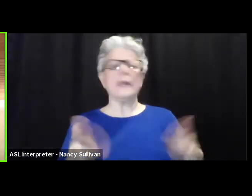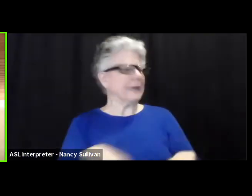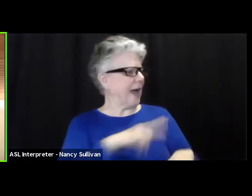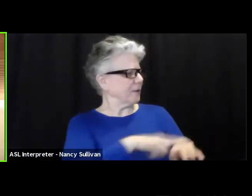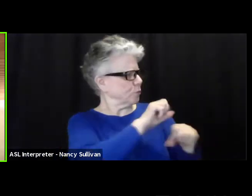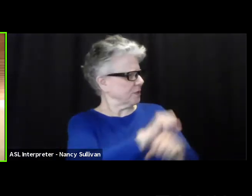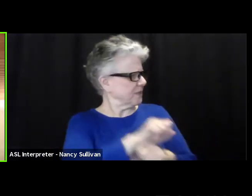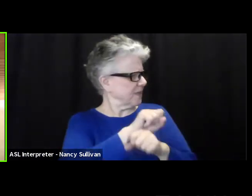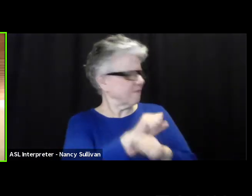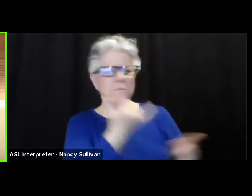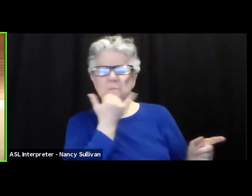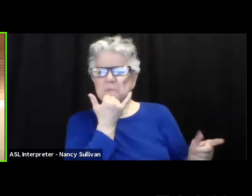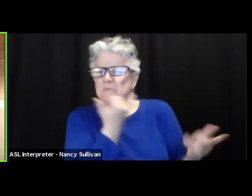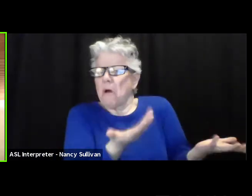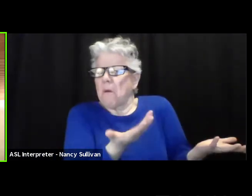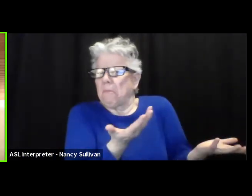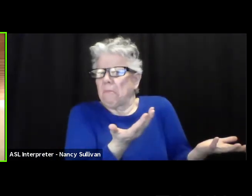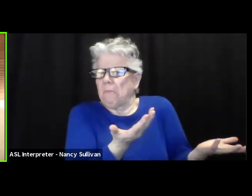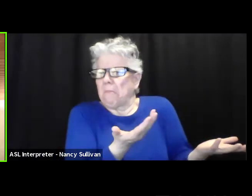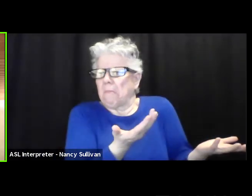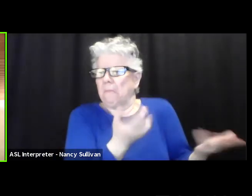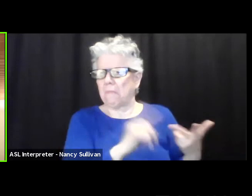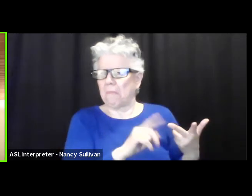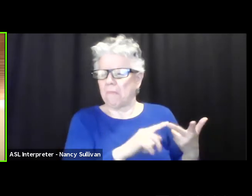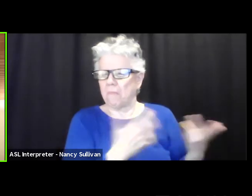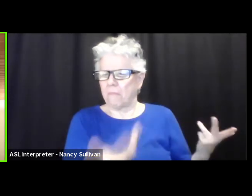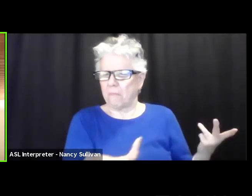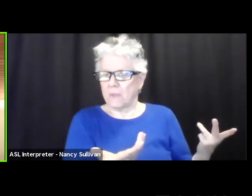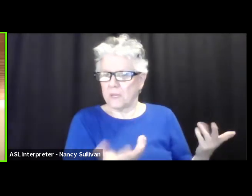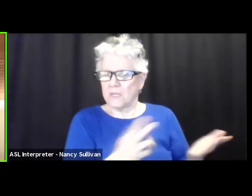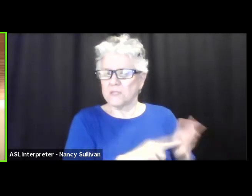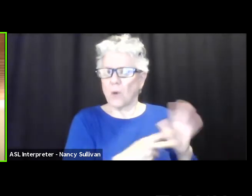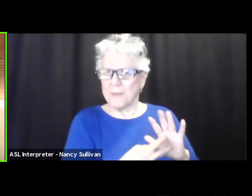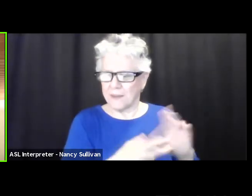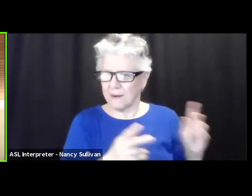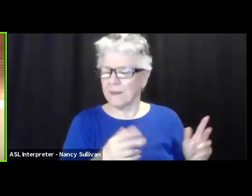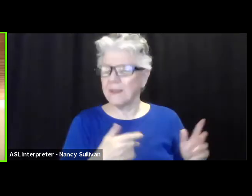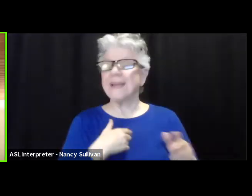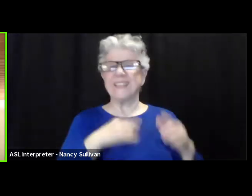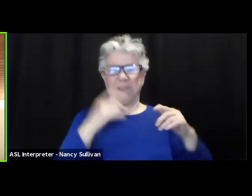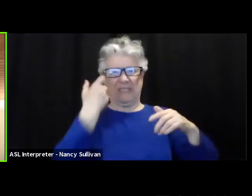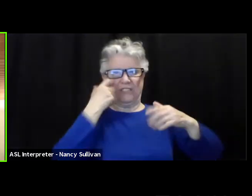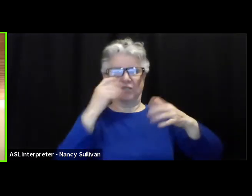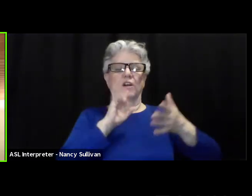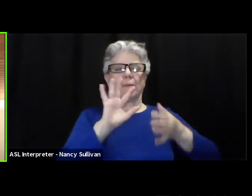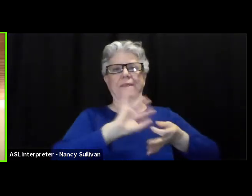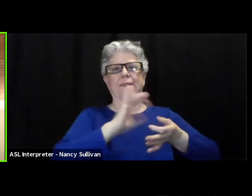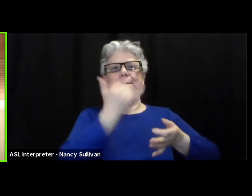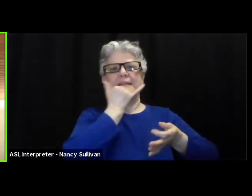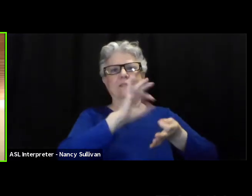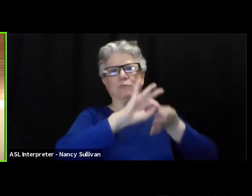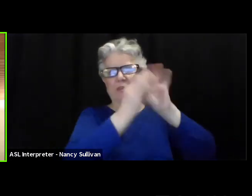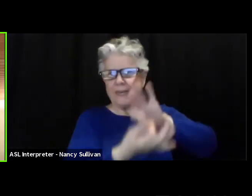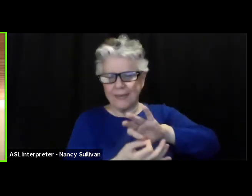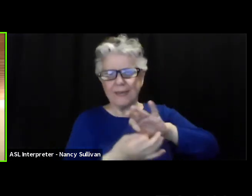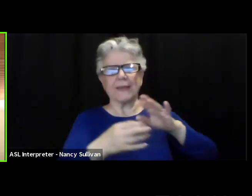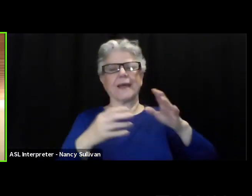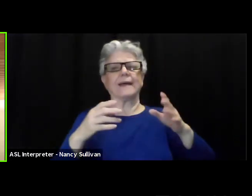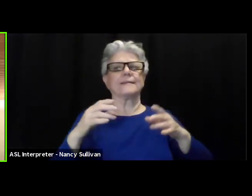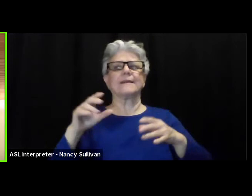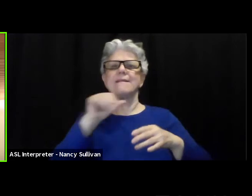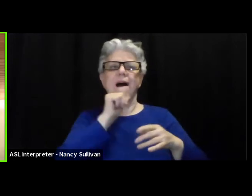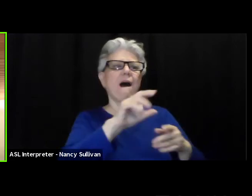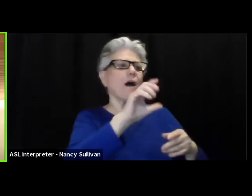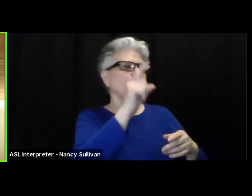slave? So based on the common misreading just mentioned, the conflation of